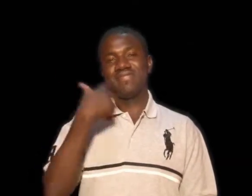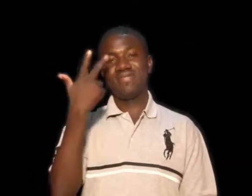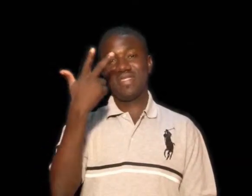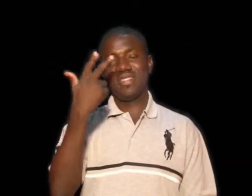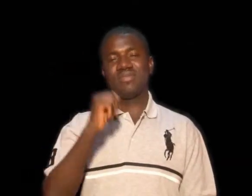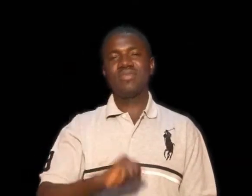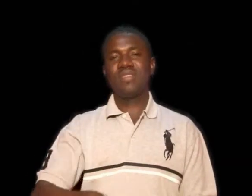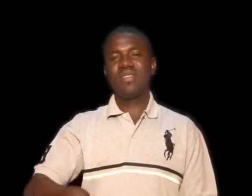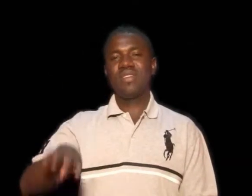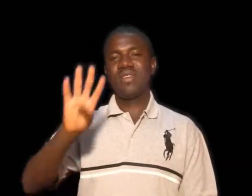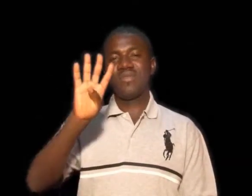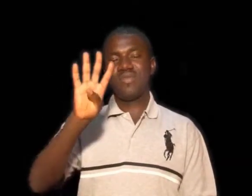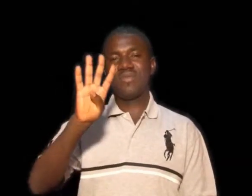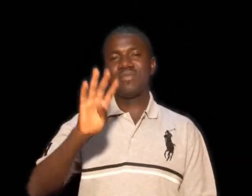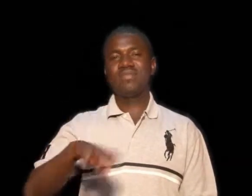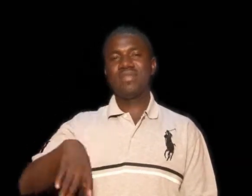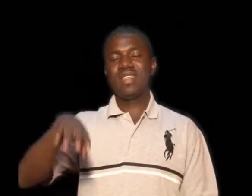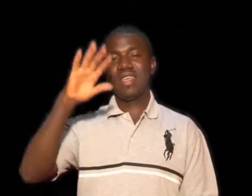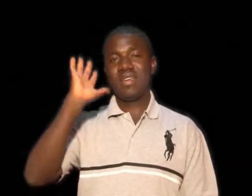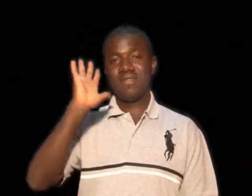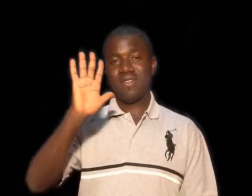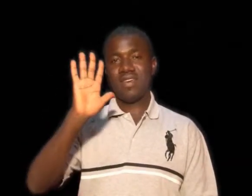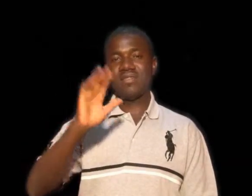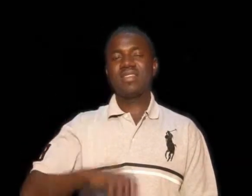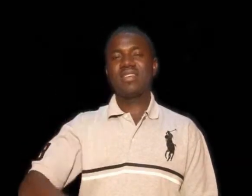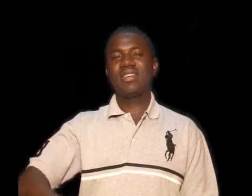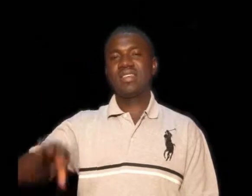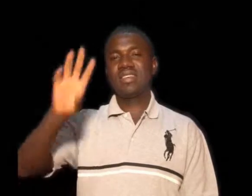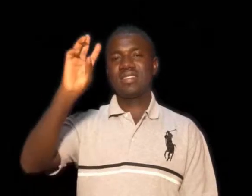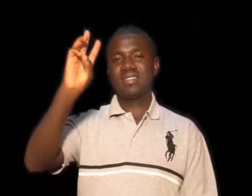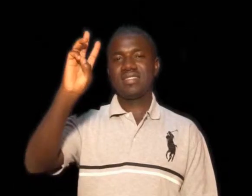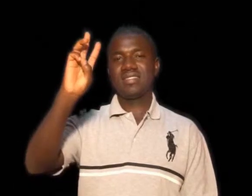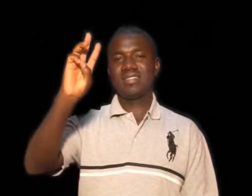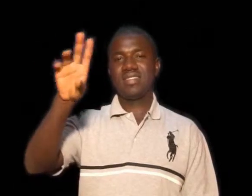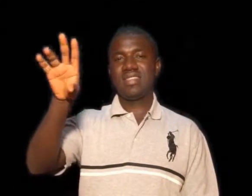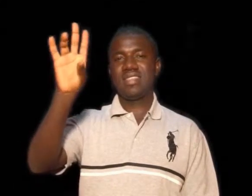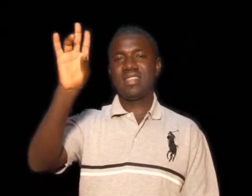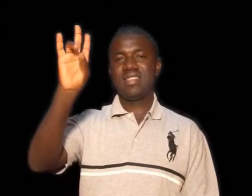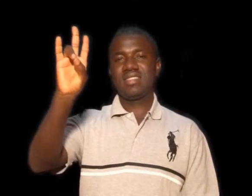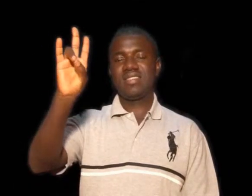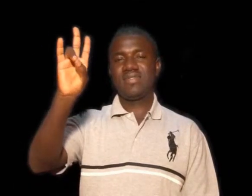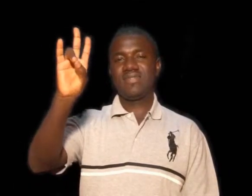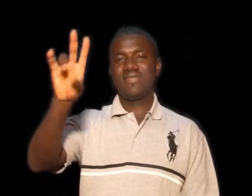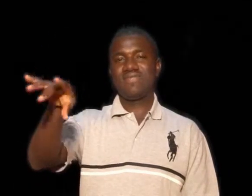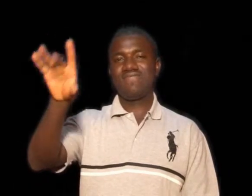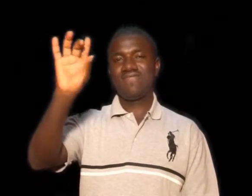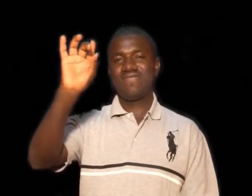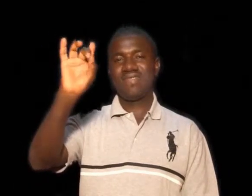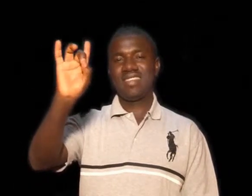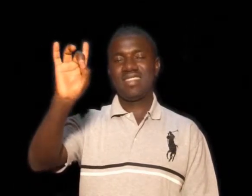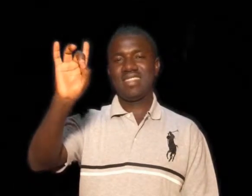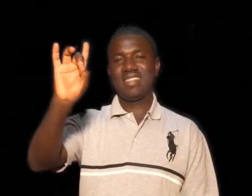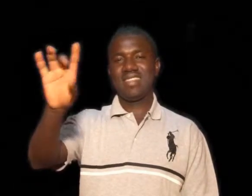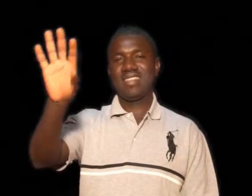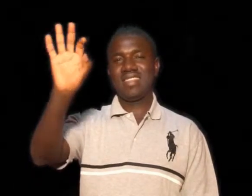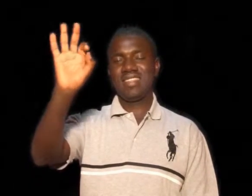1, 2, 3, 4, 5, 6,